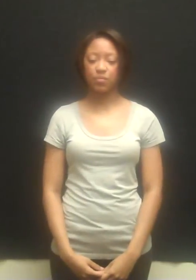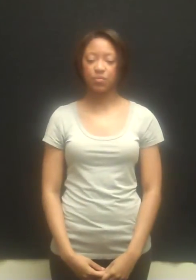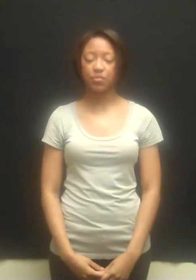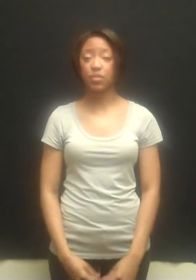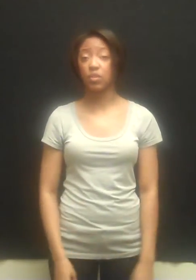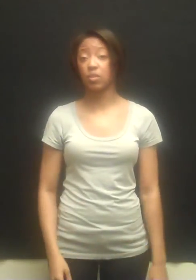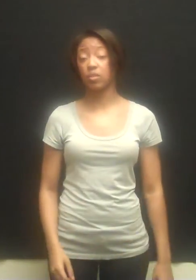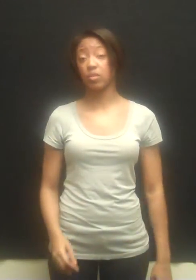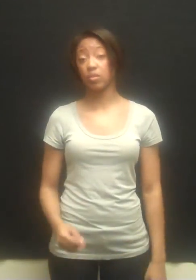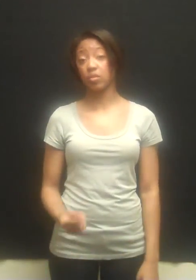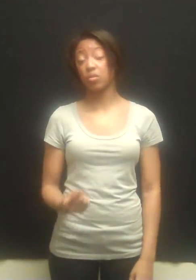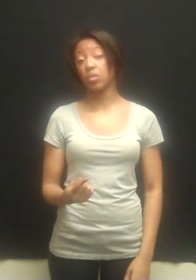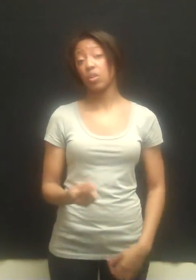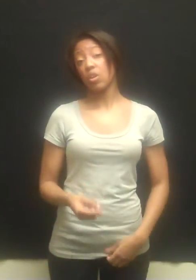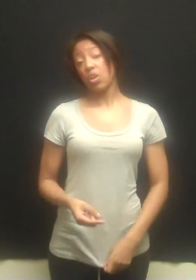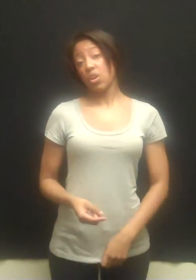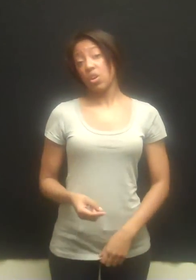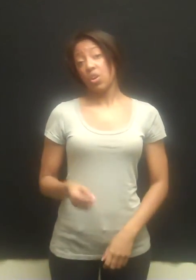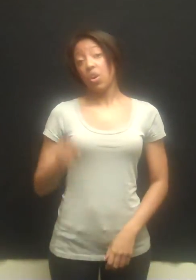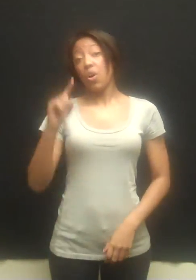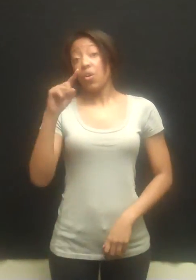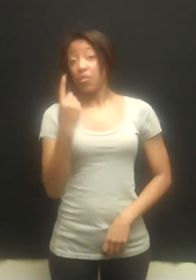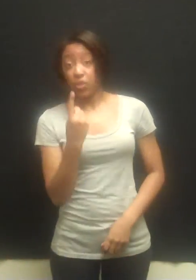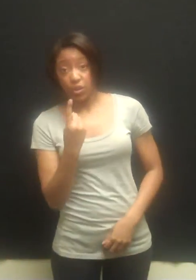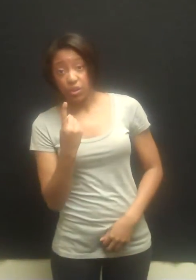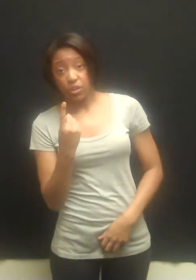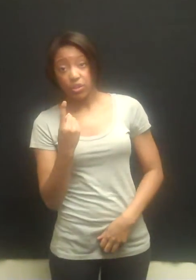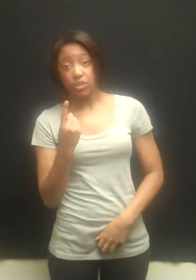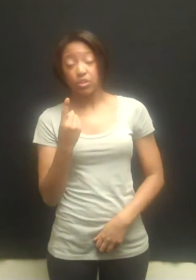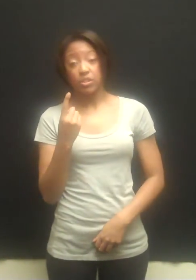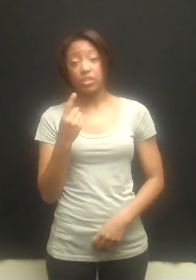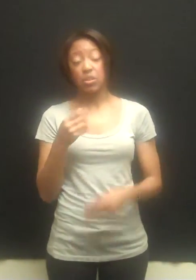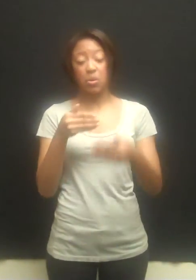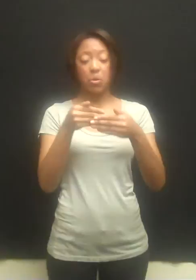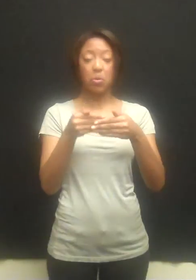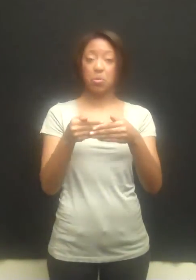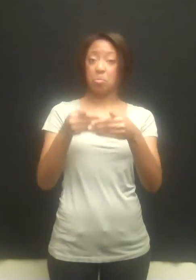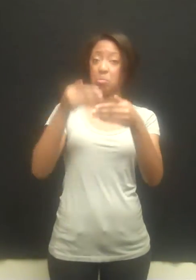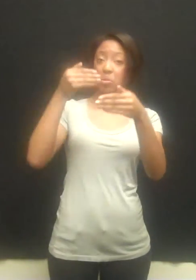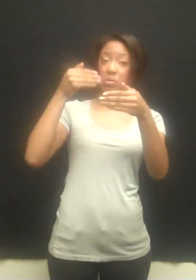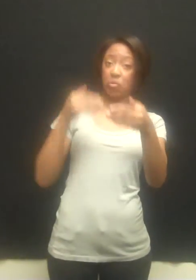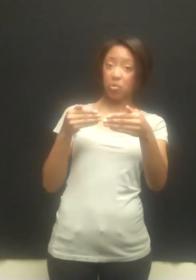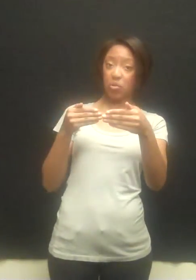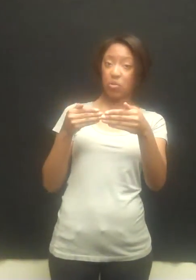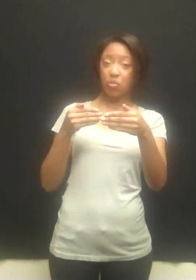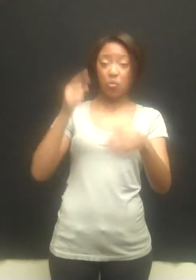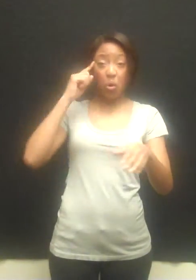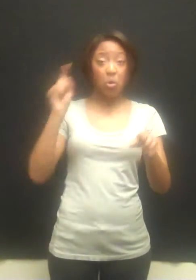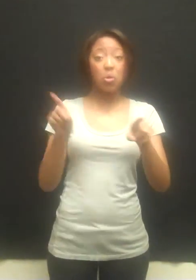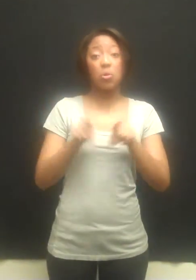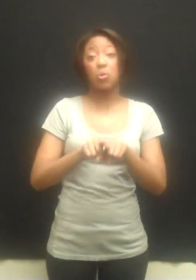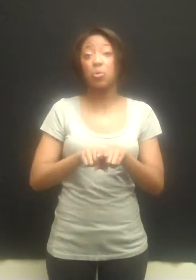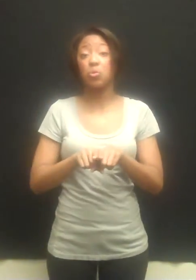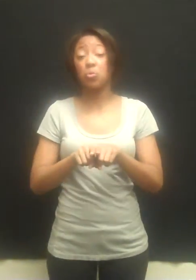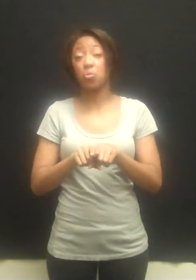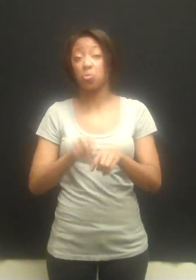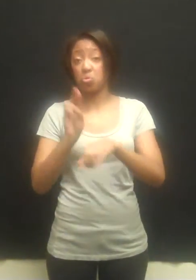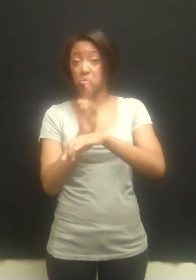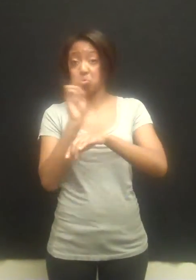One thing you must always take into account before agreeing to use an accommodation is to make sure that it fits your